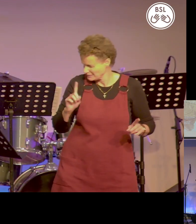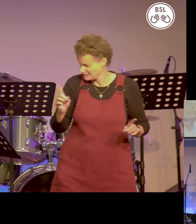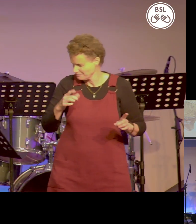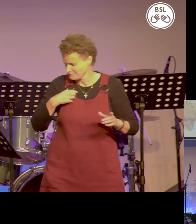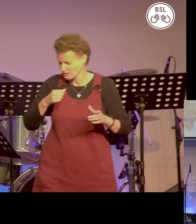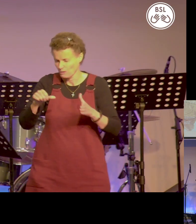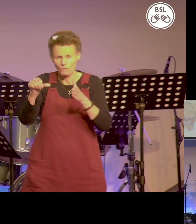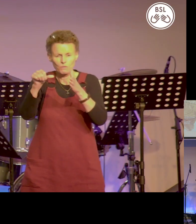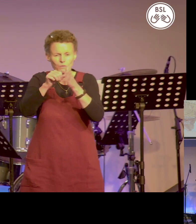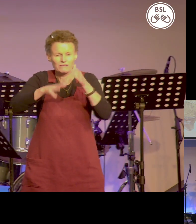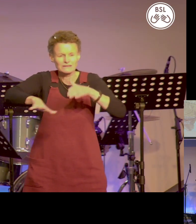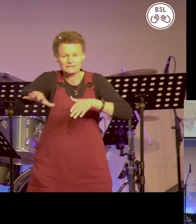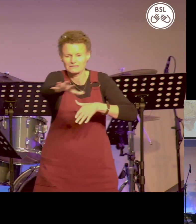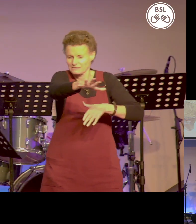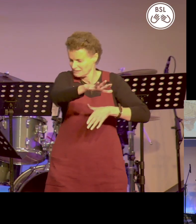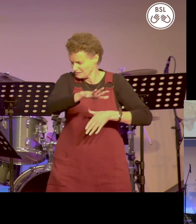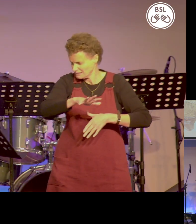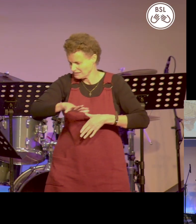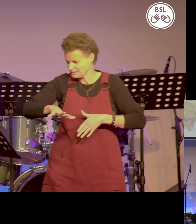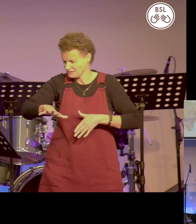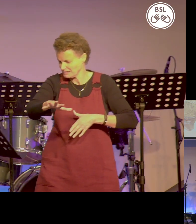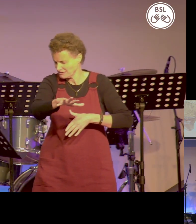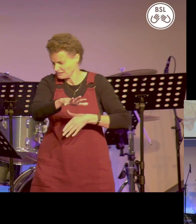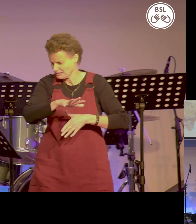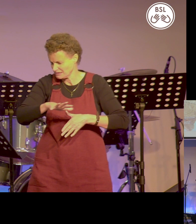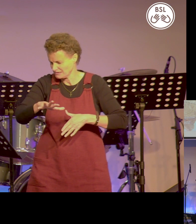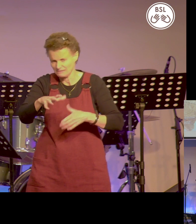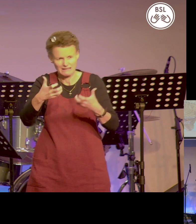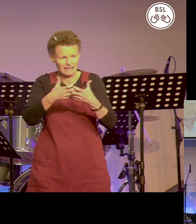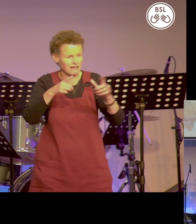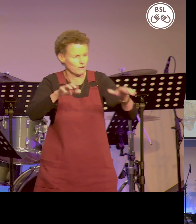Now, I wanted us to think about the wilderness